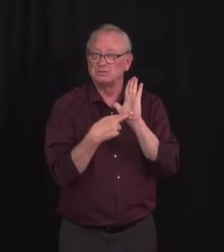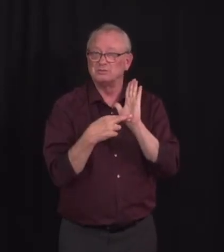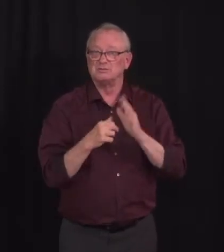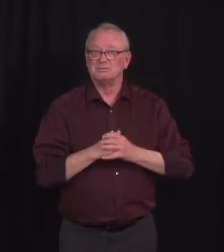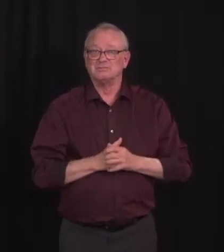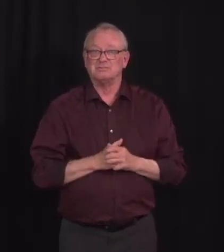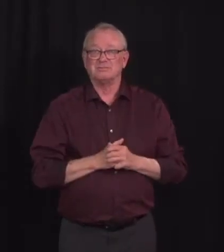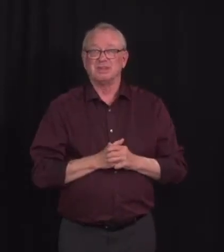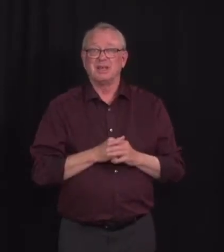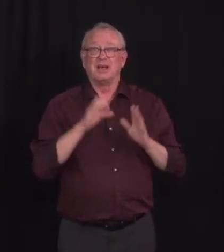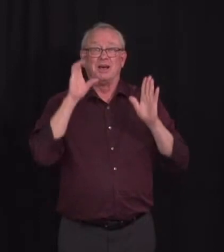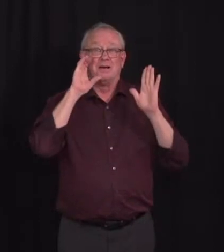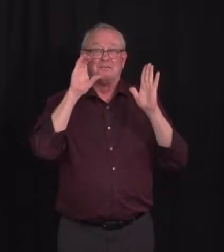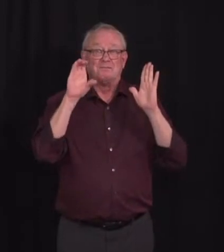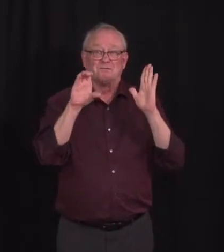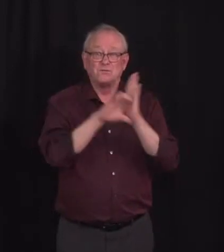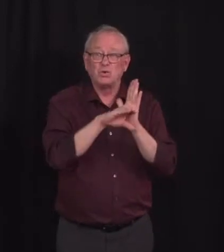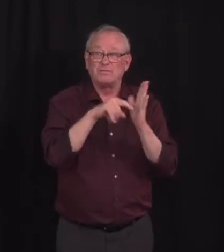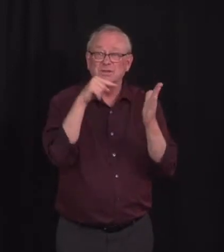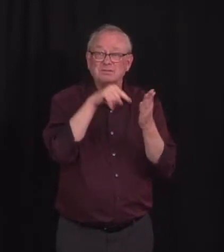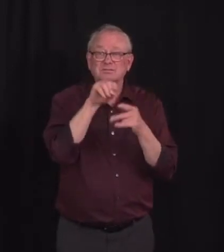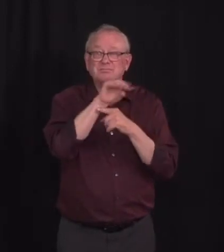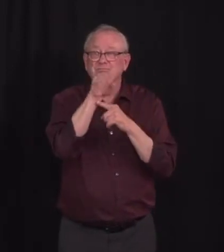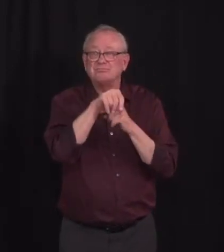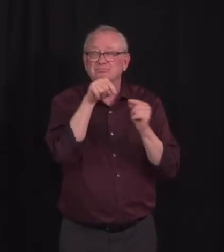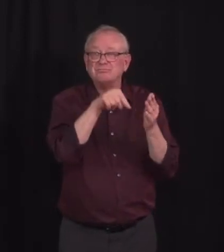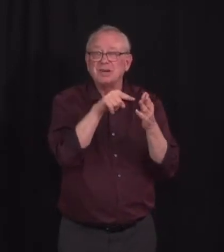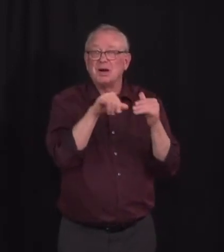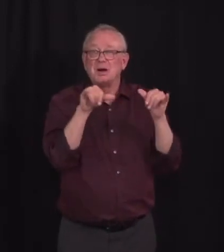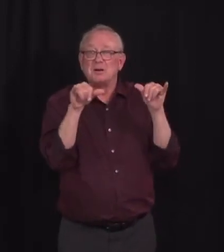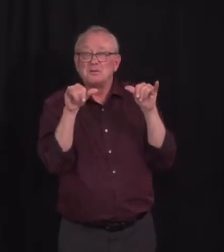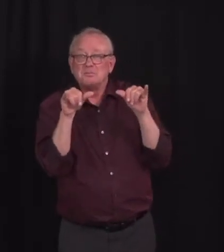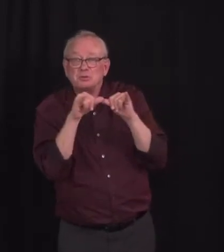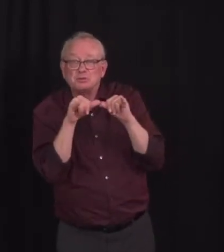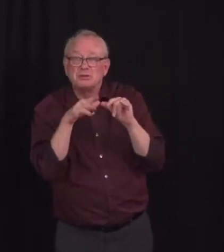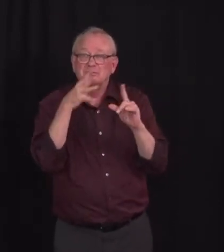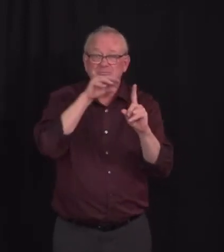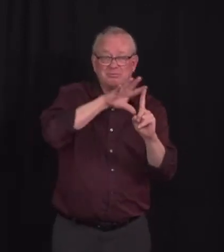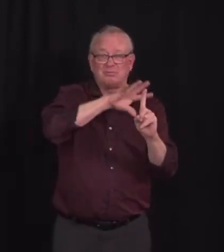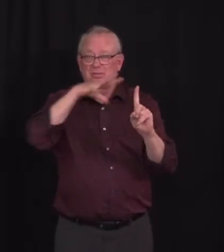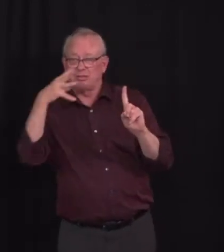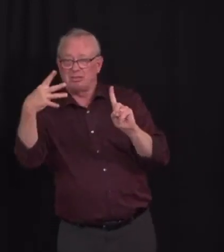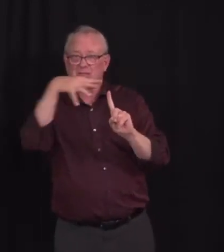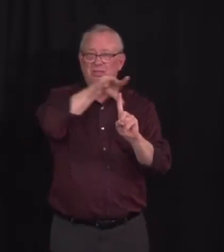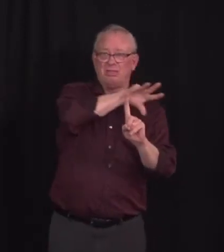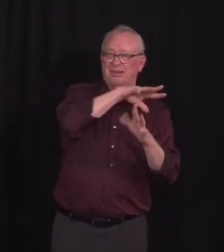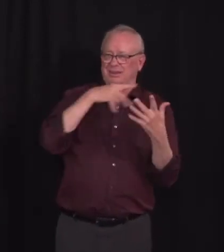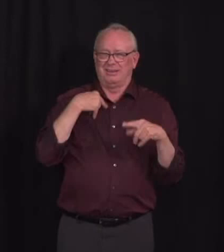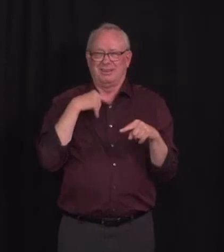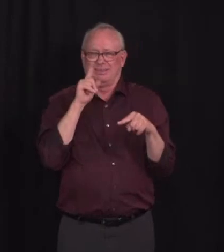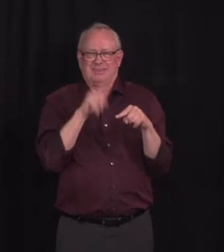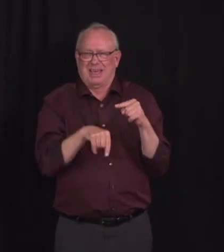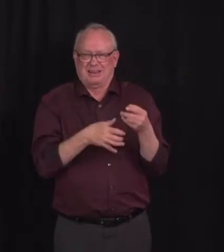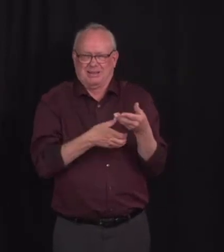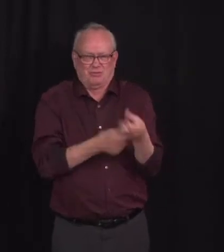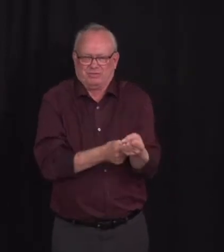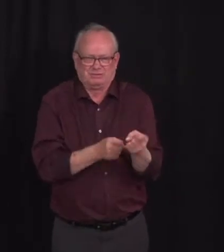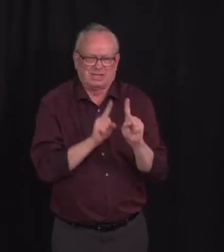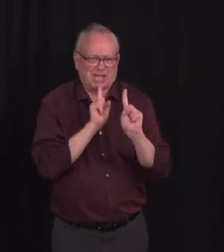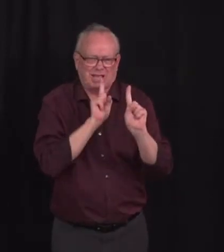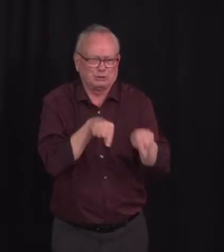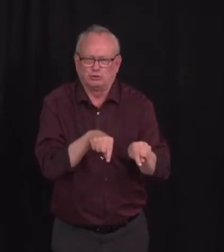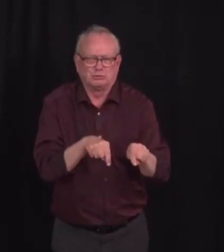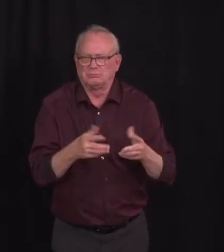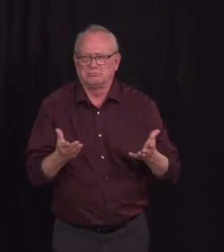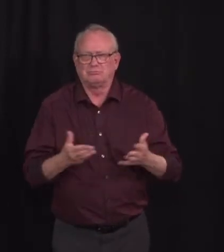photos. Again, I just simply can't say with certainty. So what is important, again, is for people to know what those